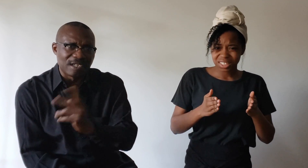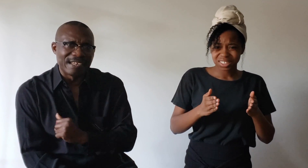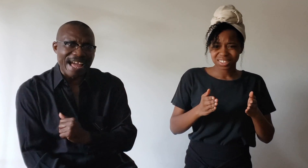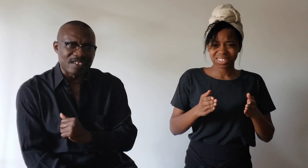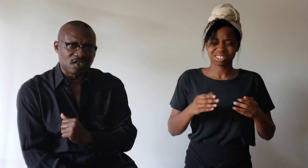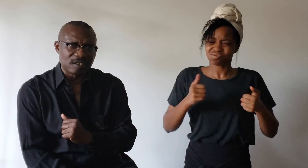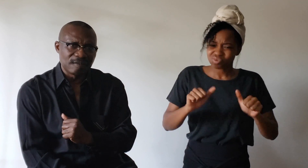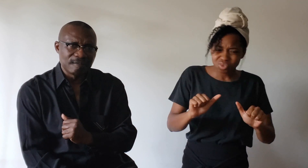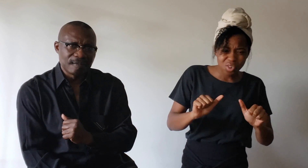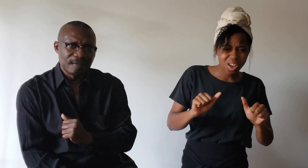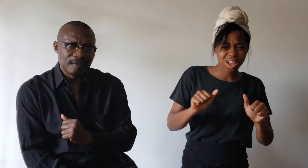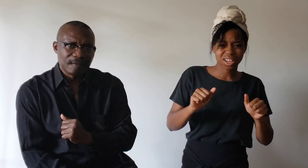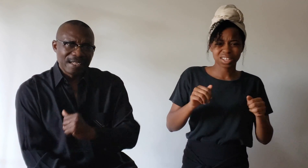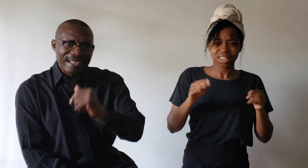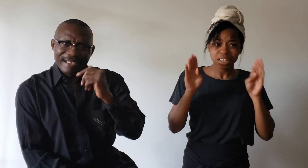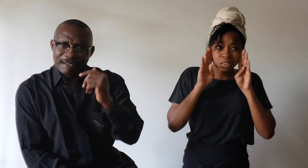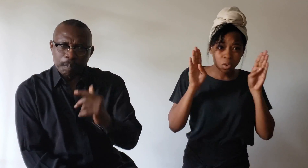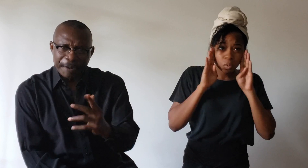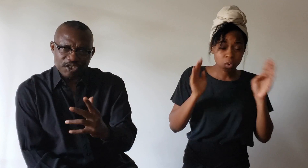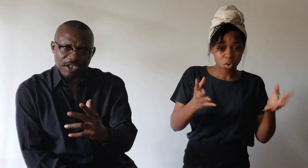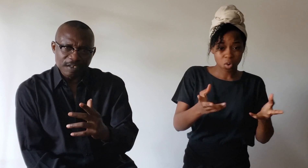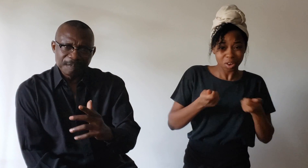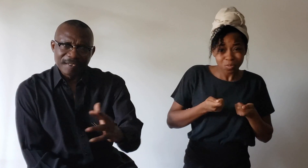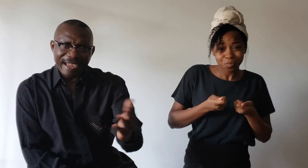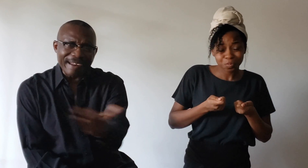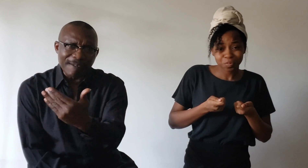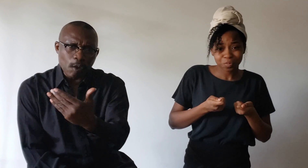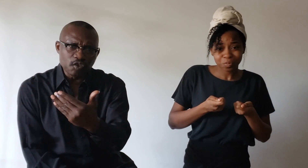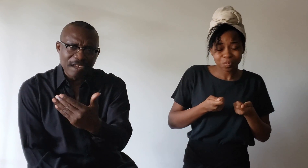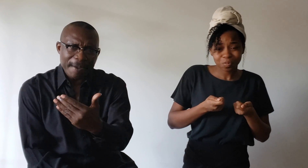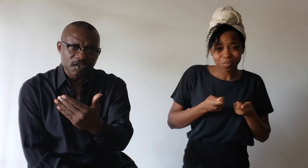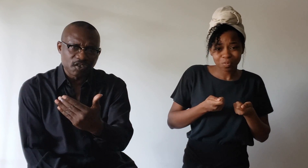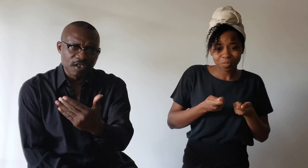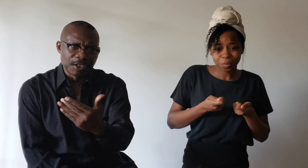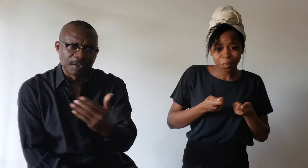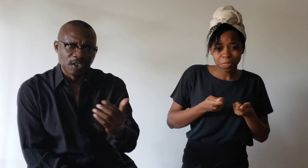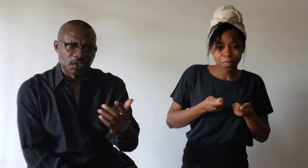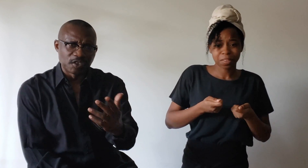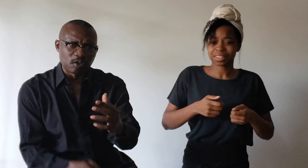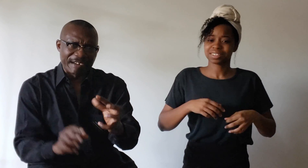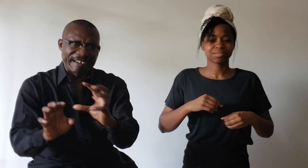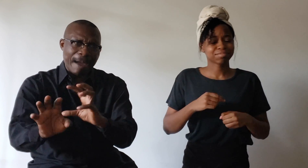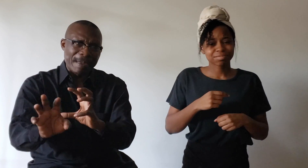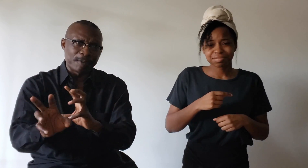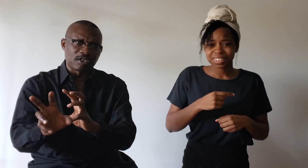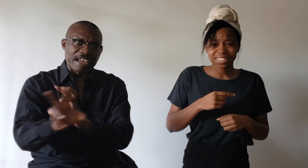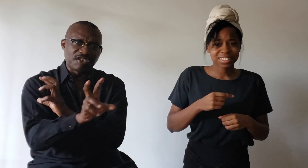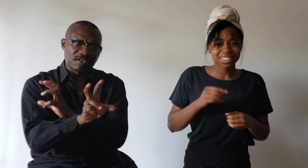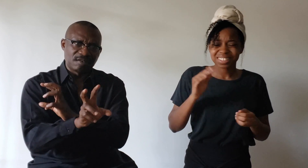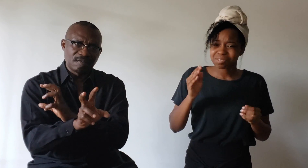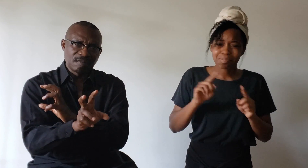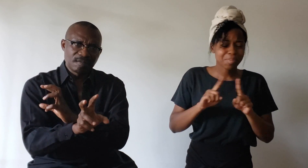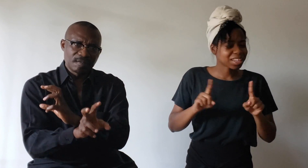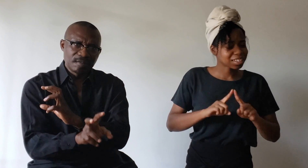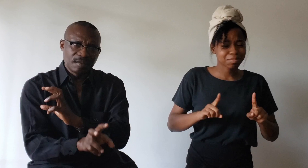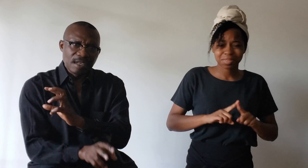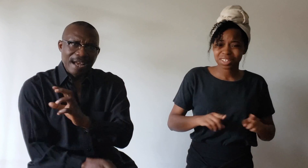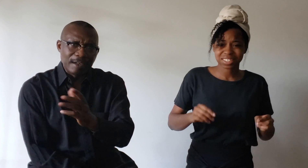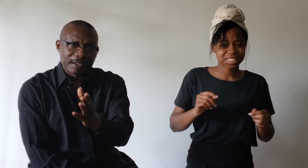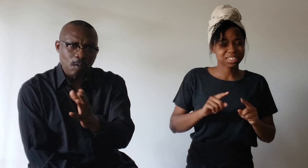last? Preacher, cut out those gimmicks you're using to grab people's attention. Look at